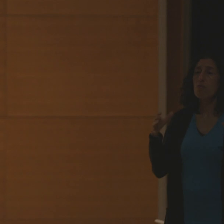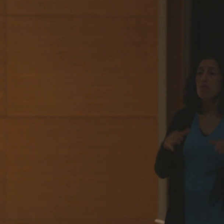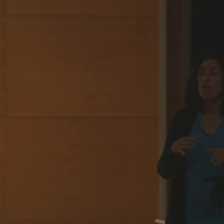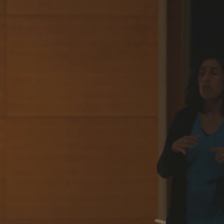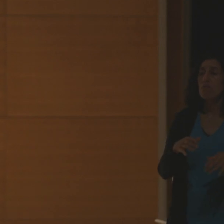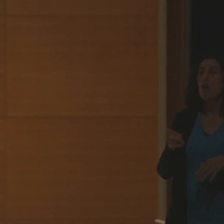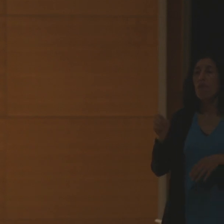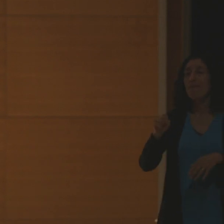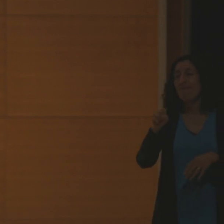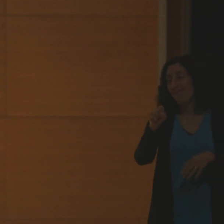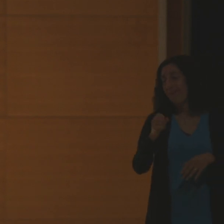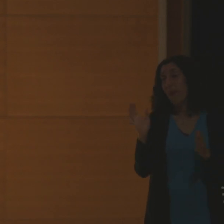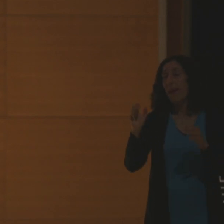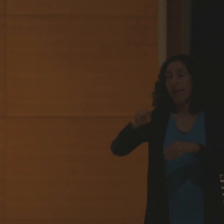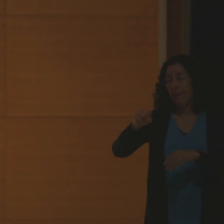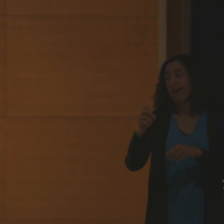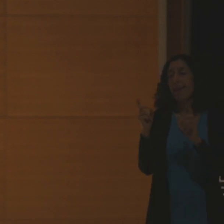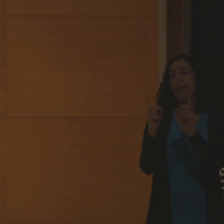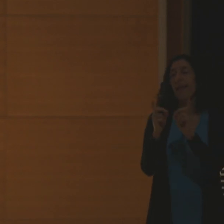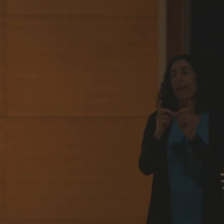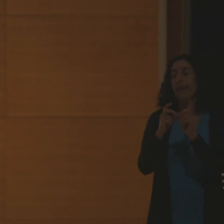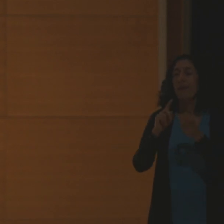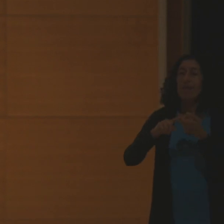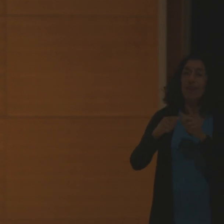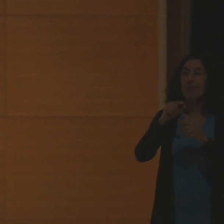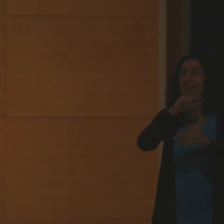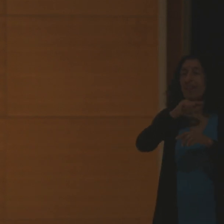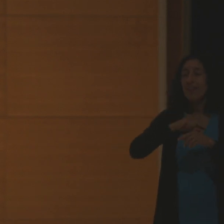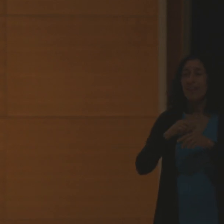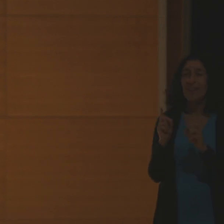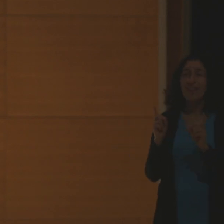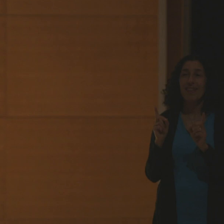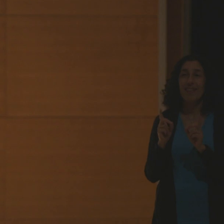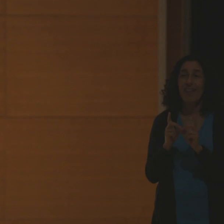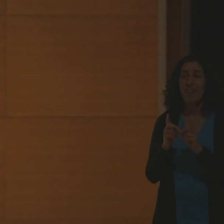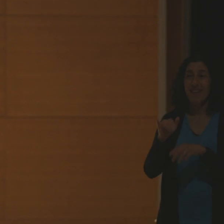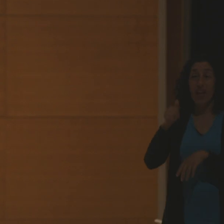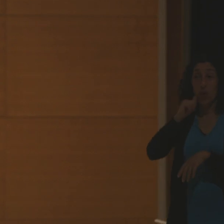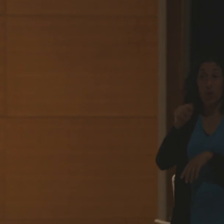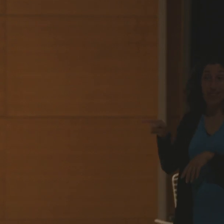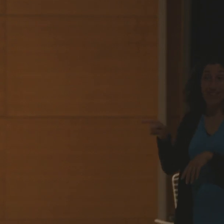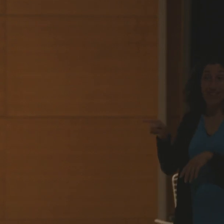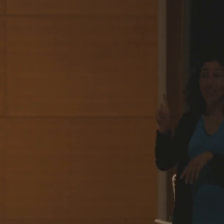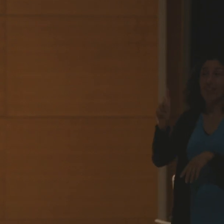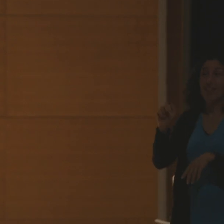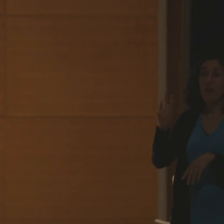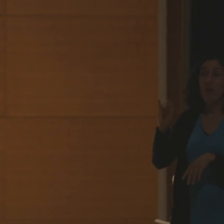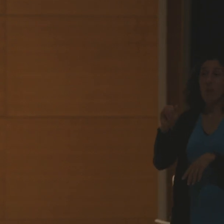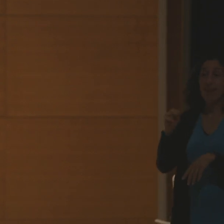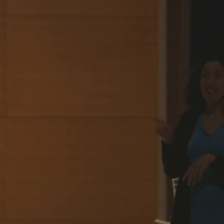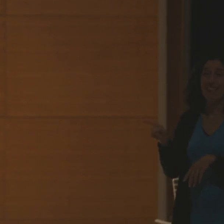date. Darren apologizes again and points at the Care Bears girl. This is Darla. Then